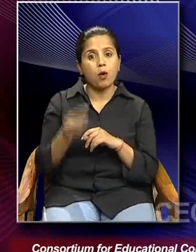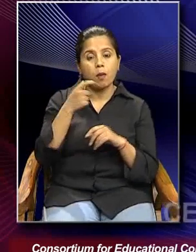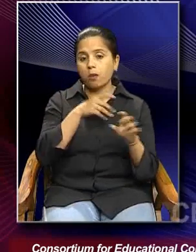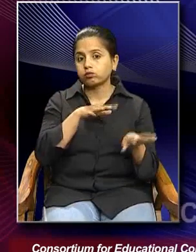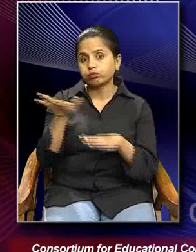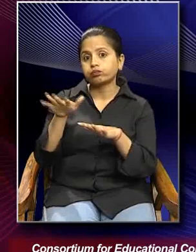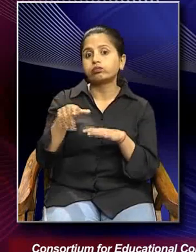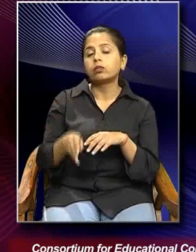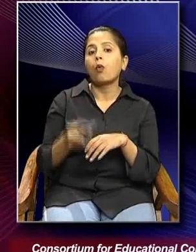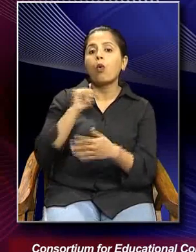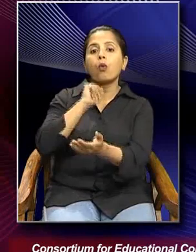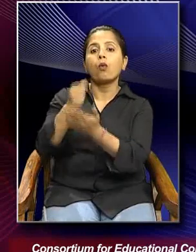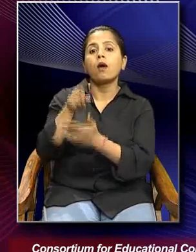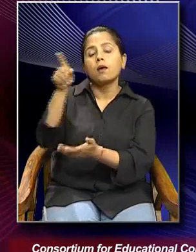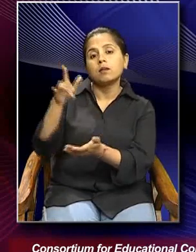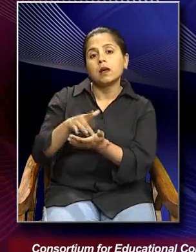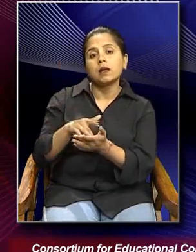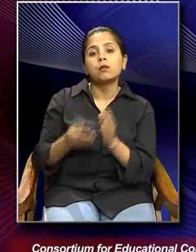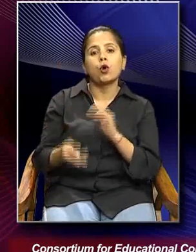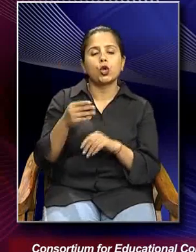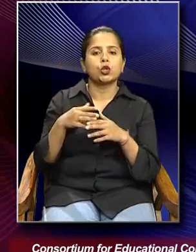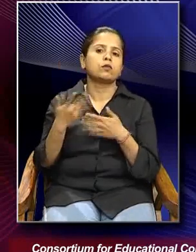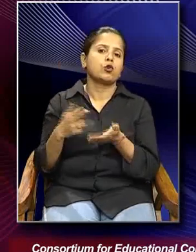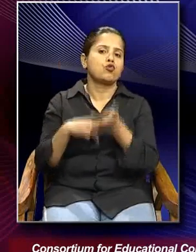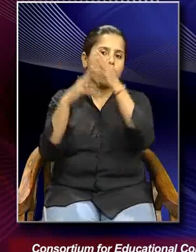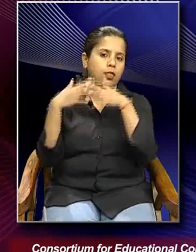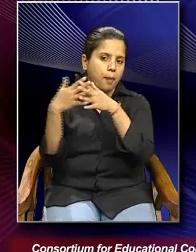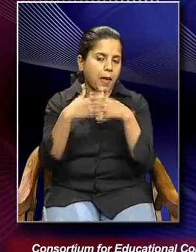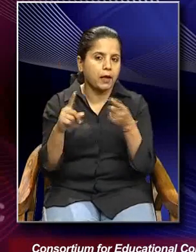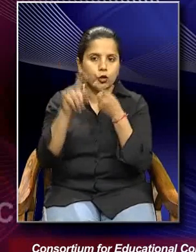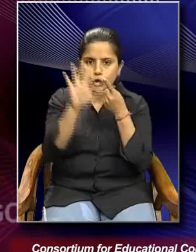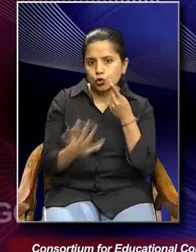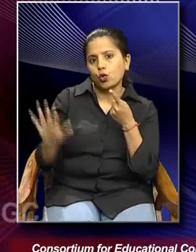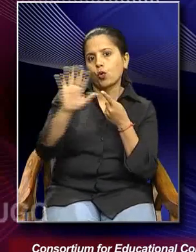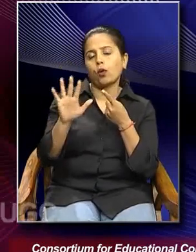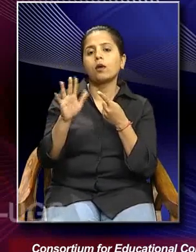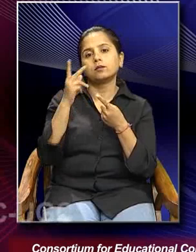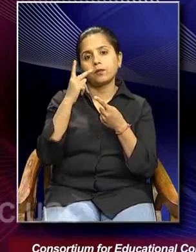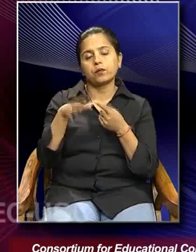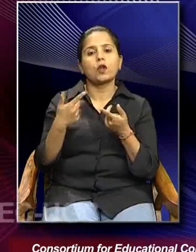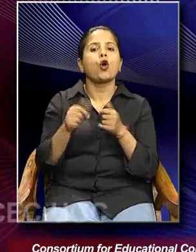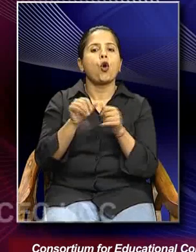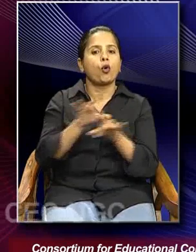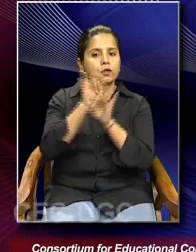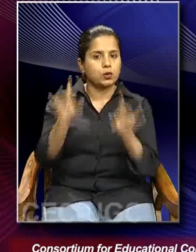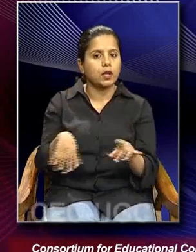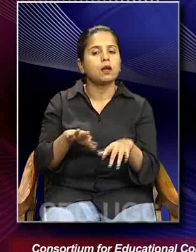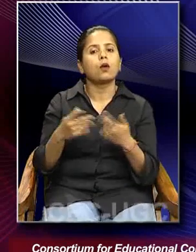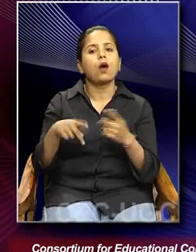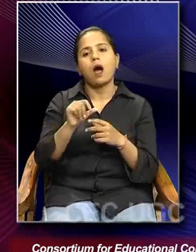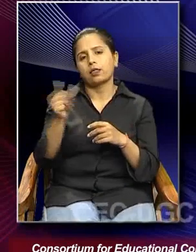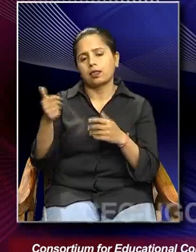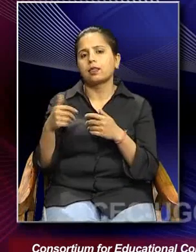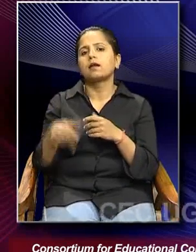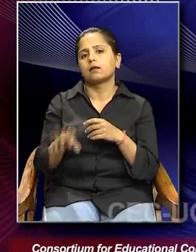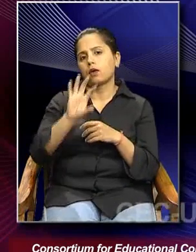of destination, happens to be North America, Europe, and Australia and its oceanic countries.